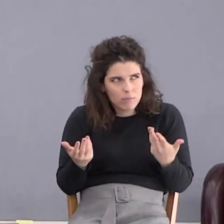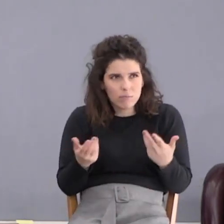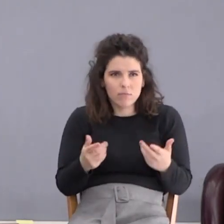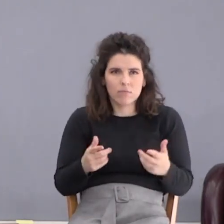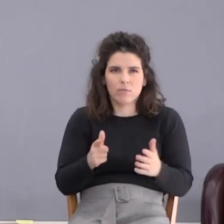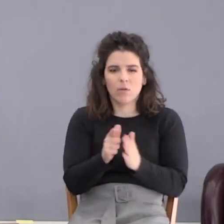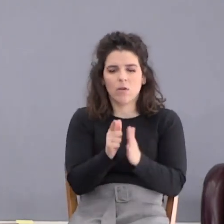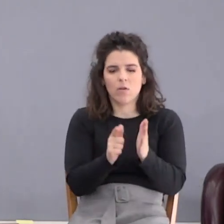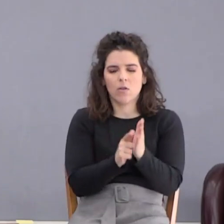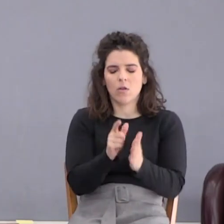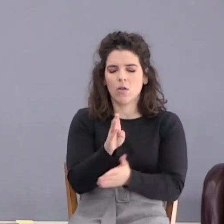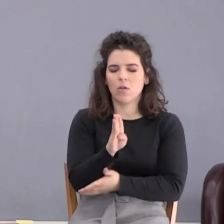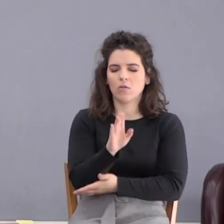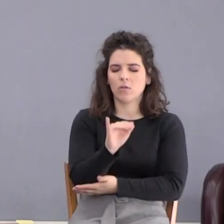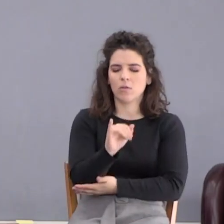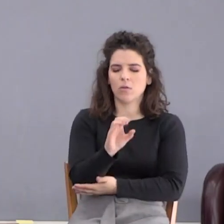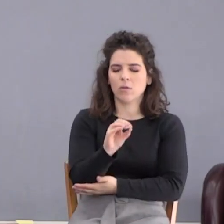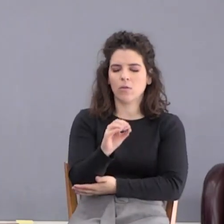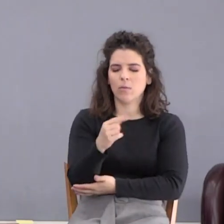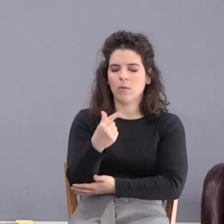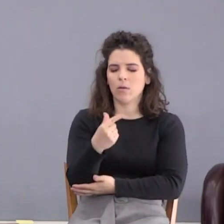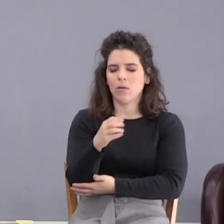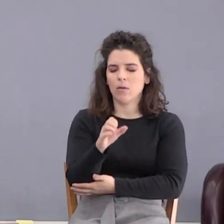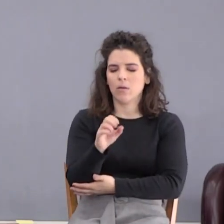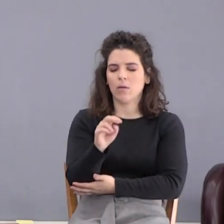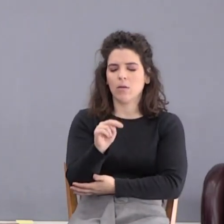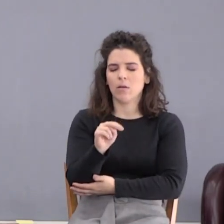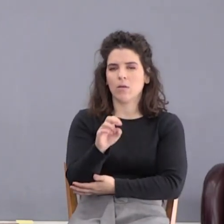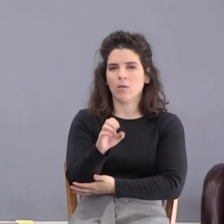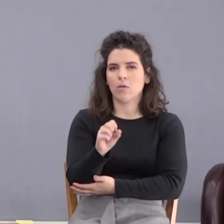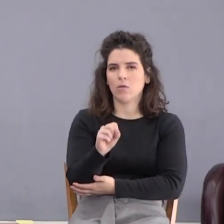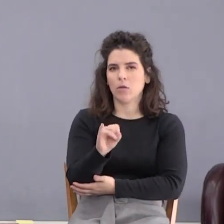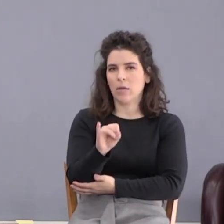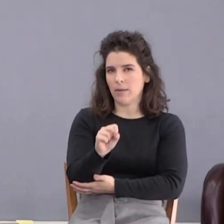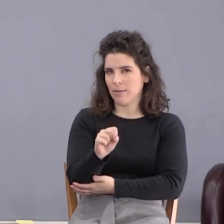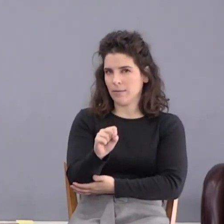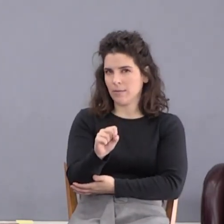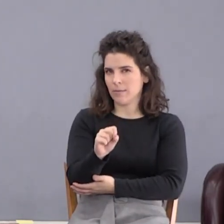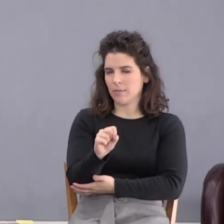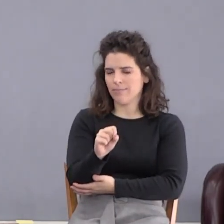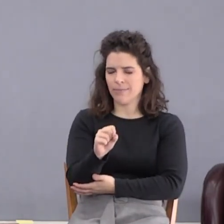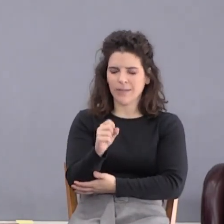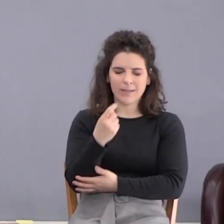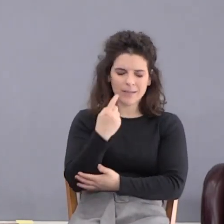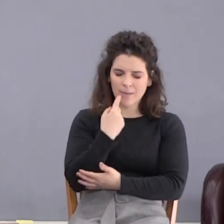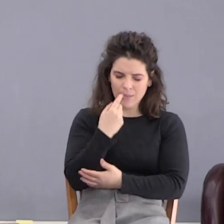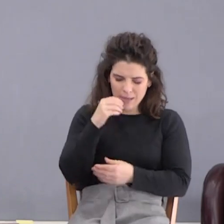of biogenesis would say, well, you know what? There is something in that